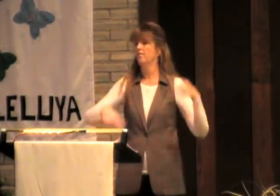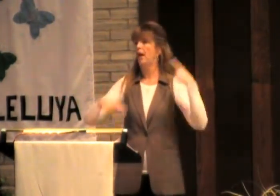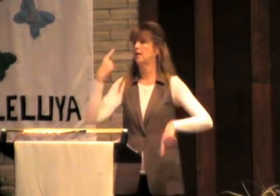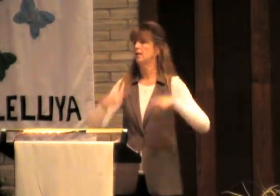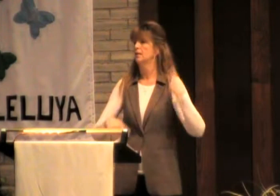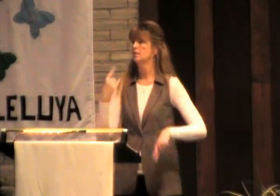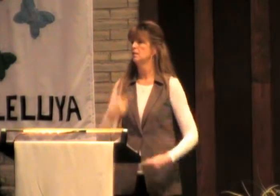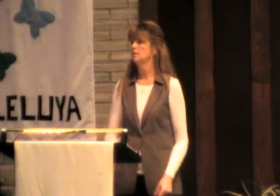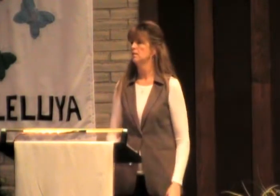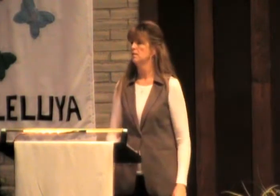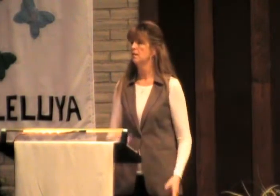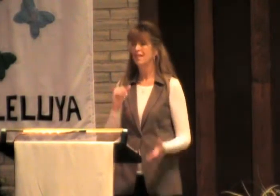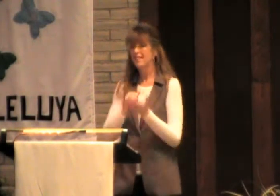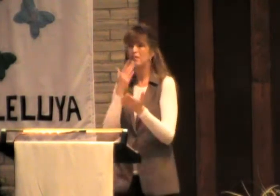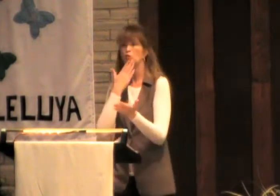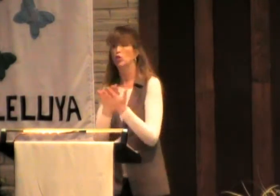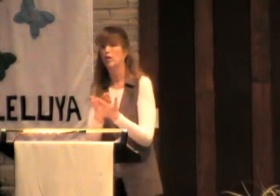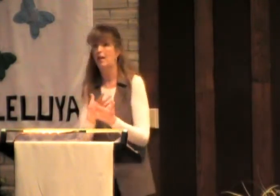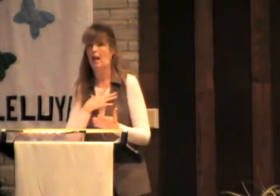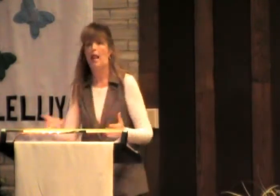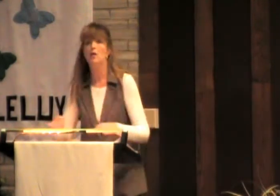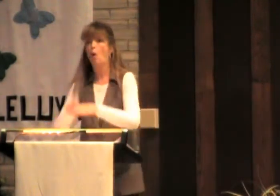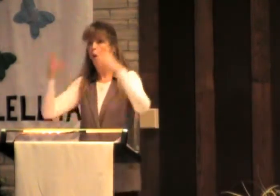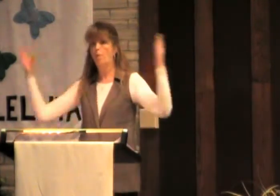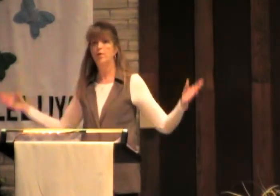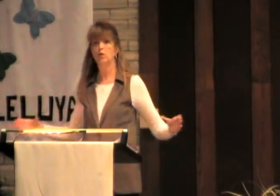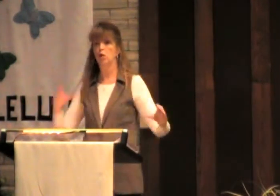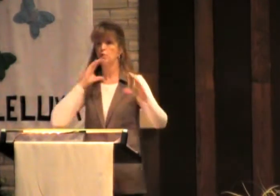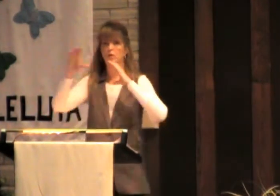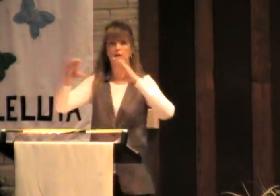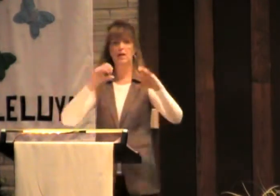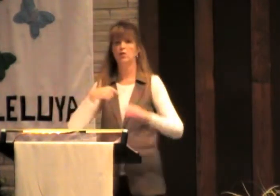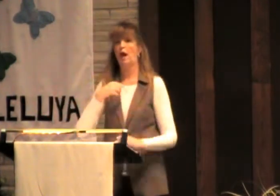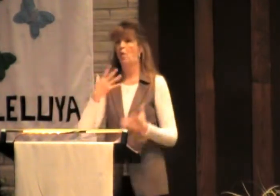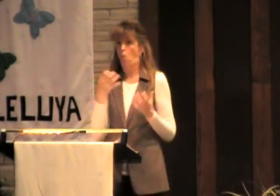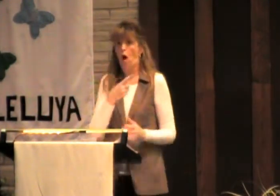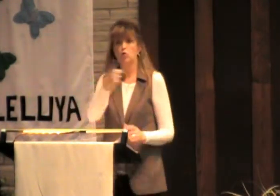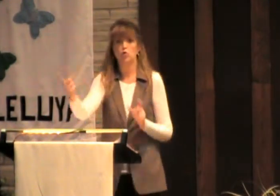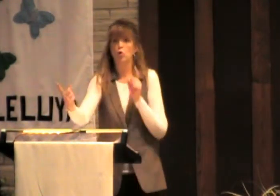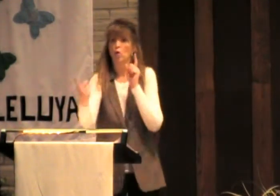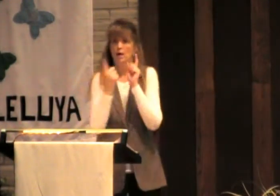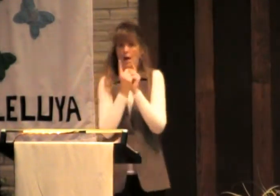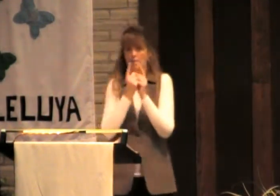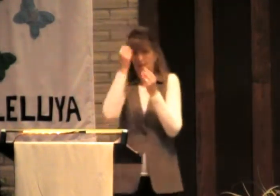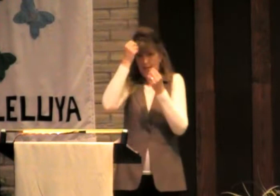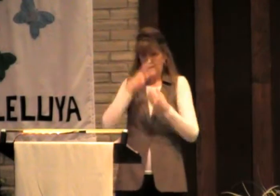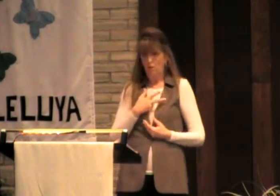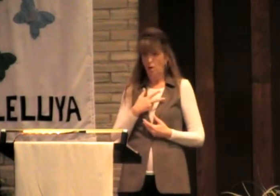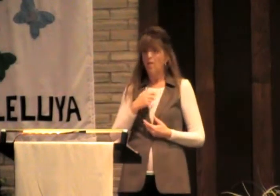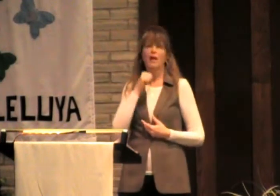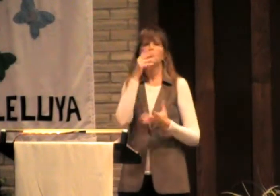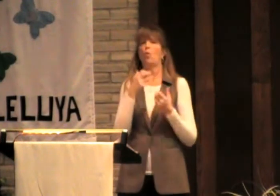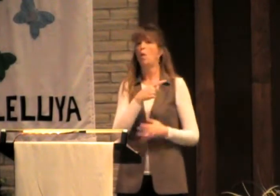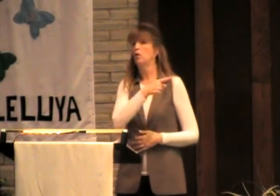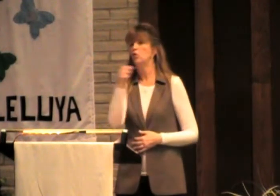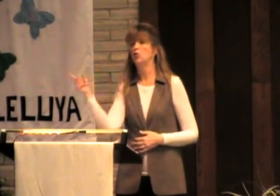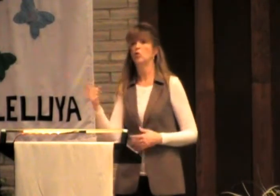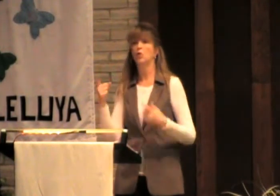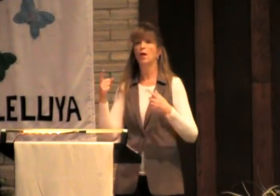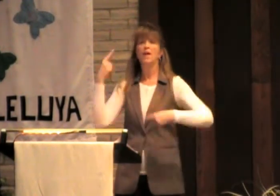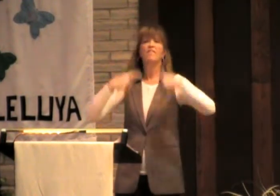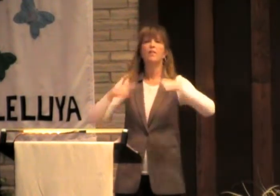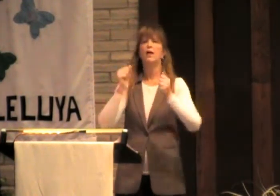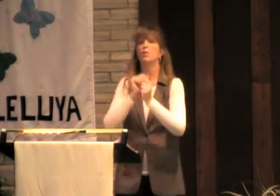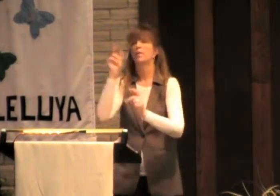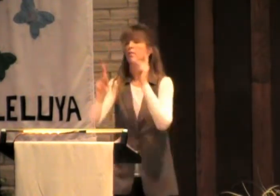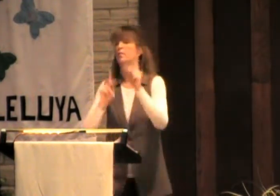mentioning her name and saying that they were having problems with arguing. That's good. That's open communication. I want you to come to me and